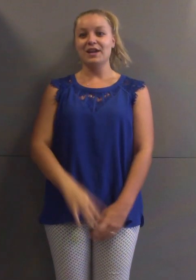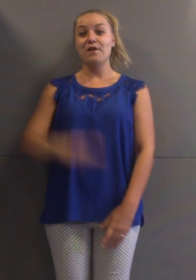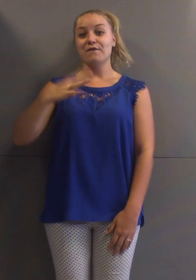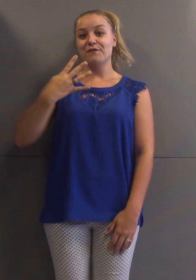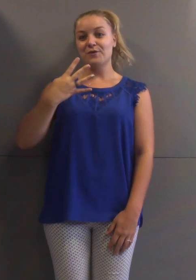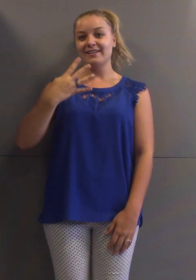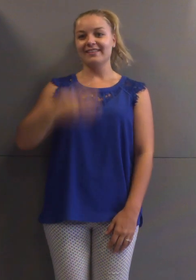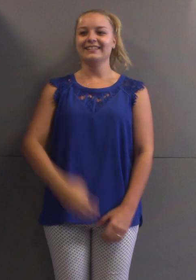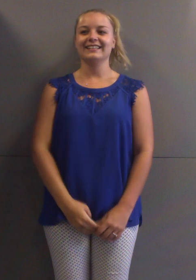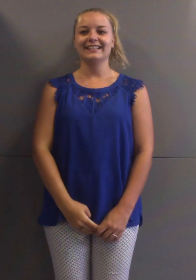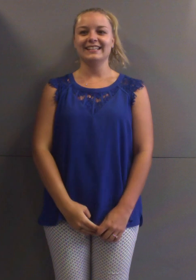Fourth,